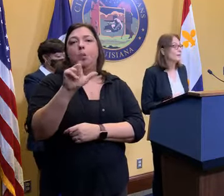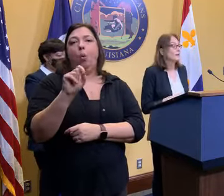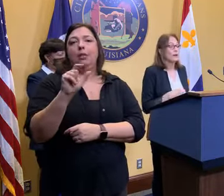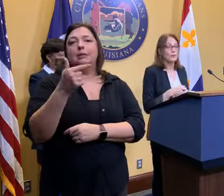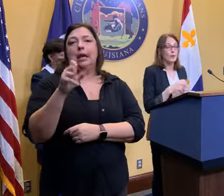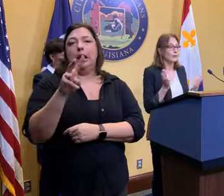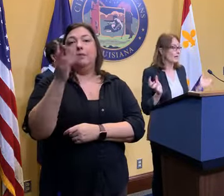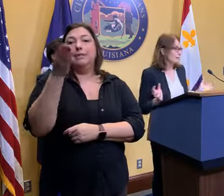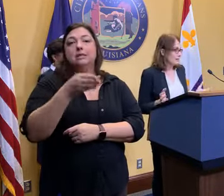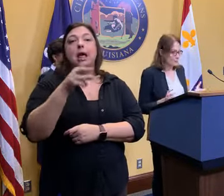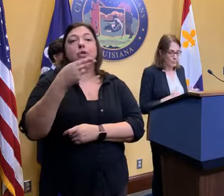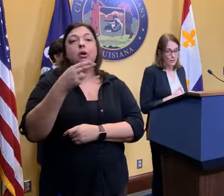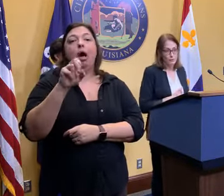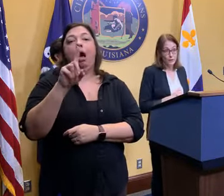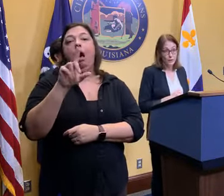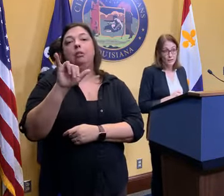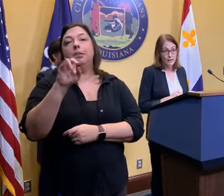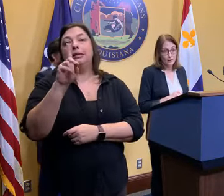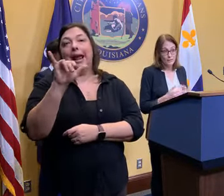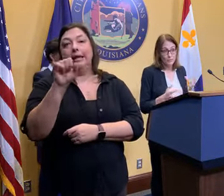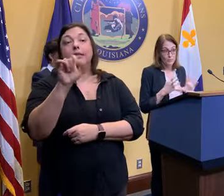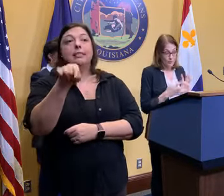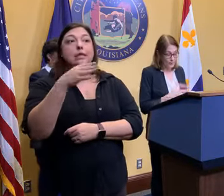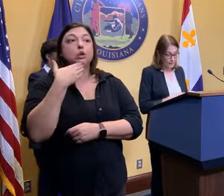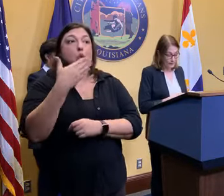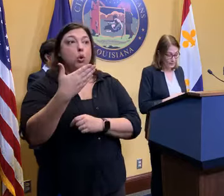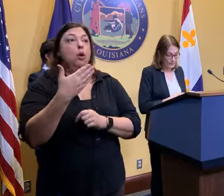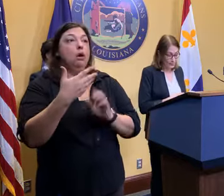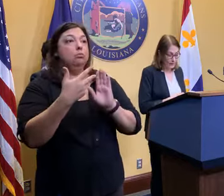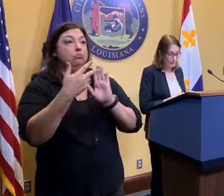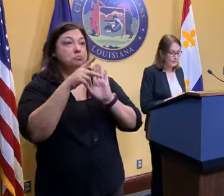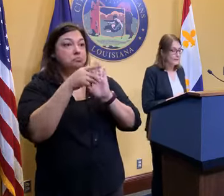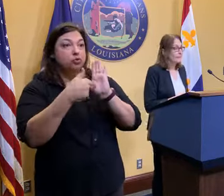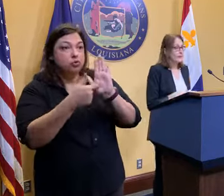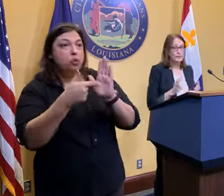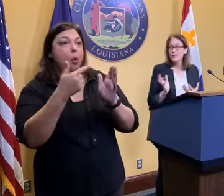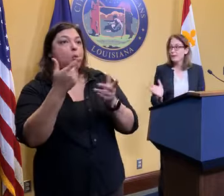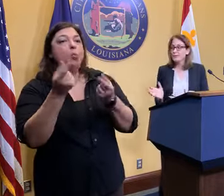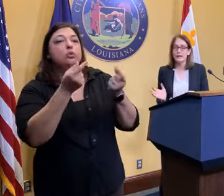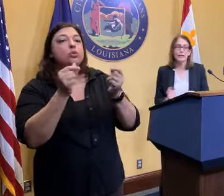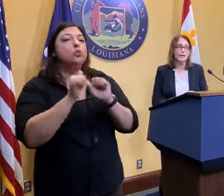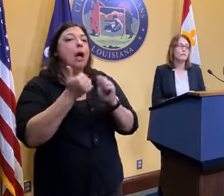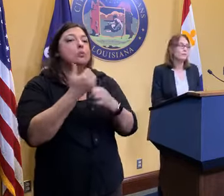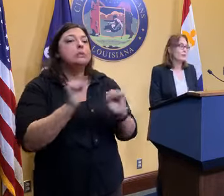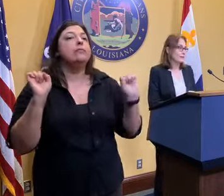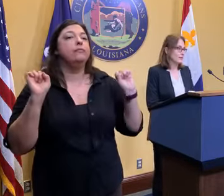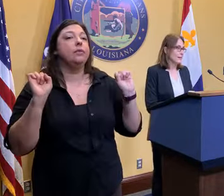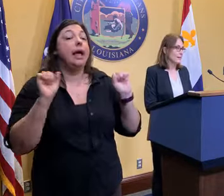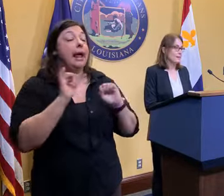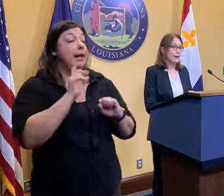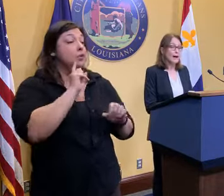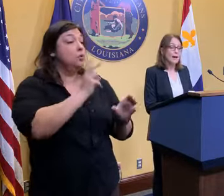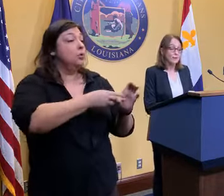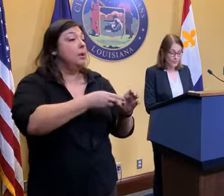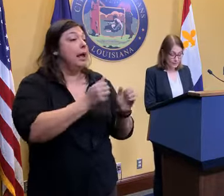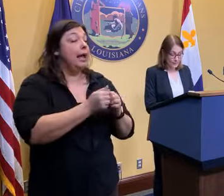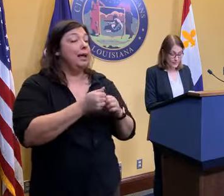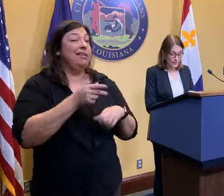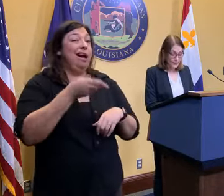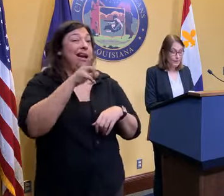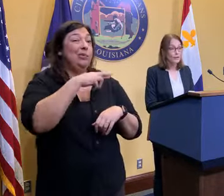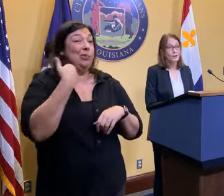ready.nola.gov/holidays. A lot of cities are putting out really good guidance, but we've compiled some as well. And as the mayor said, if you participated in a